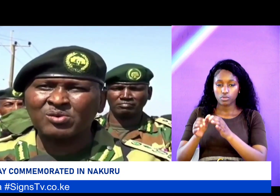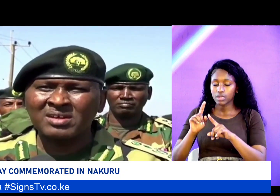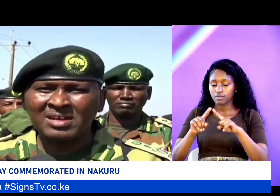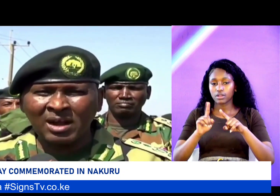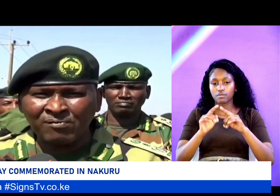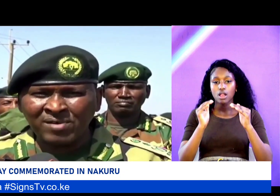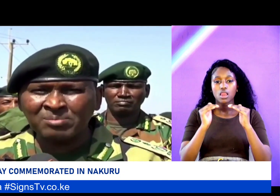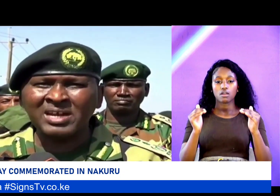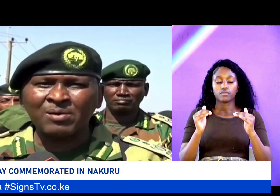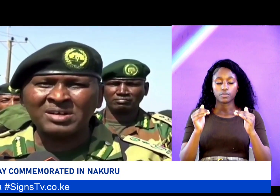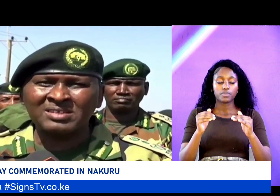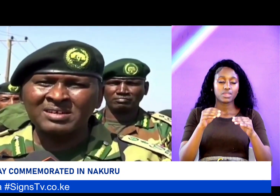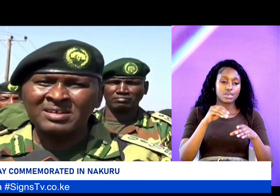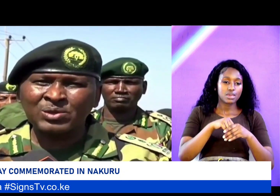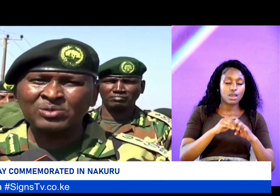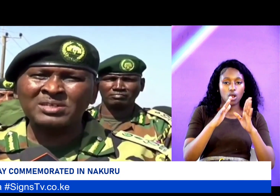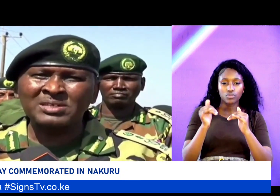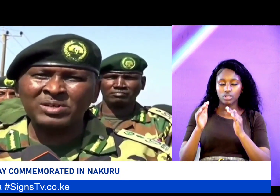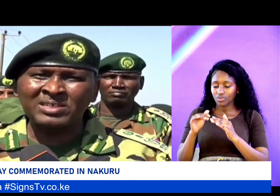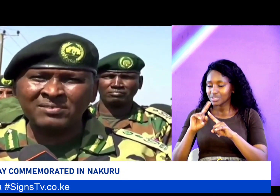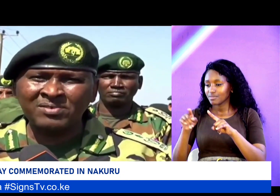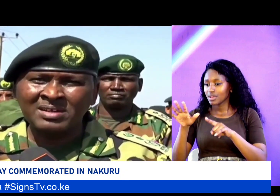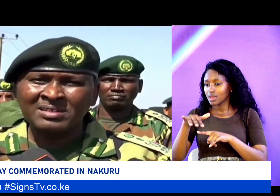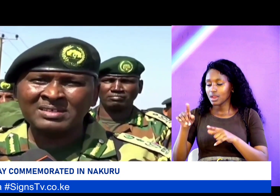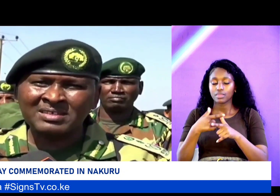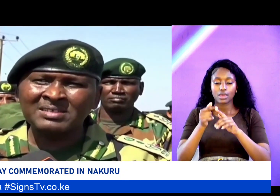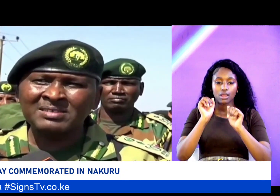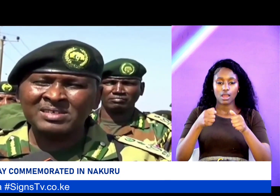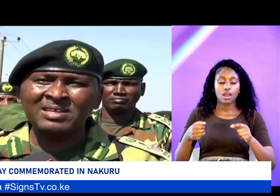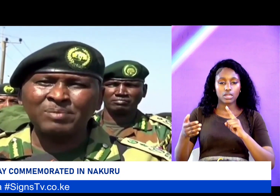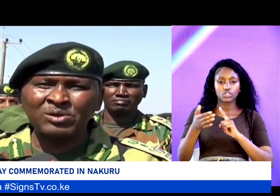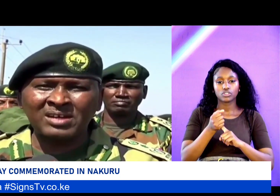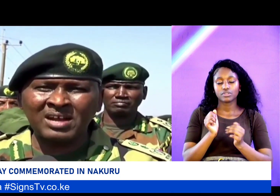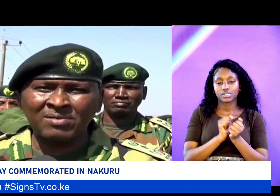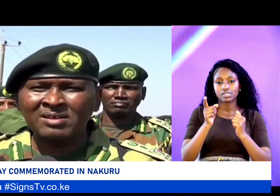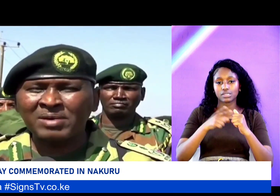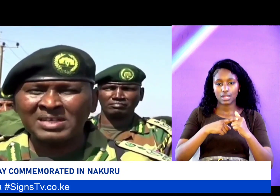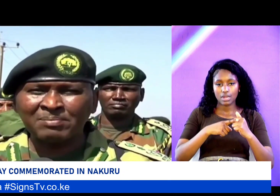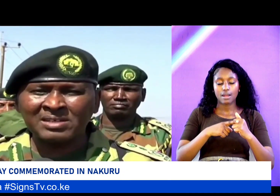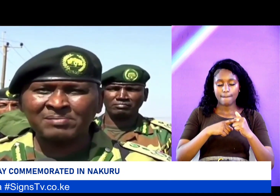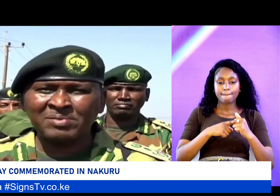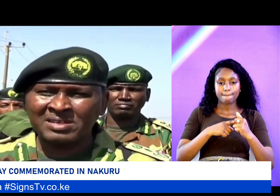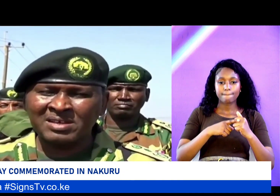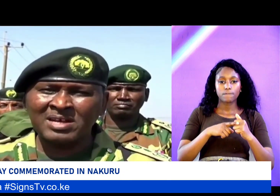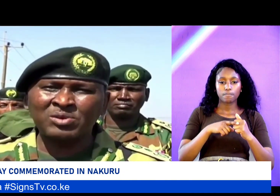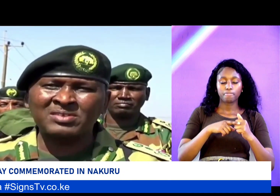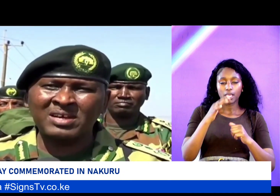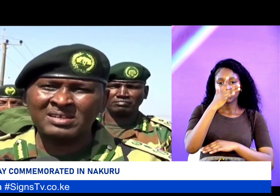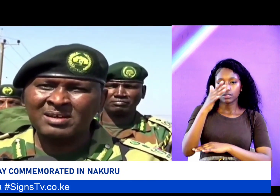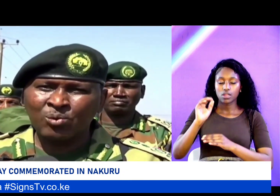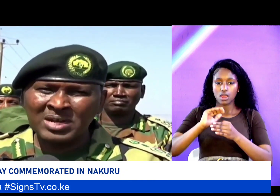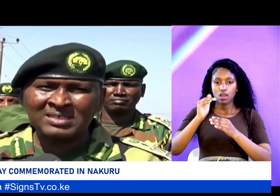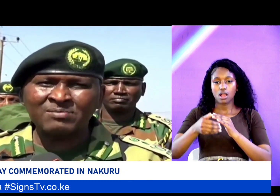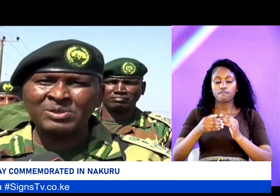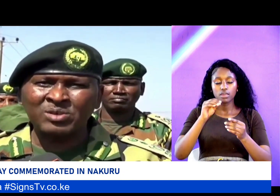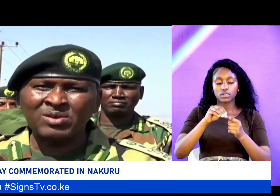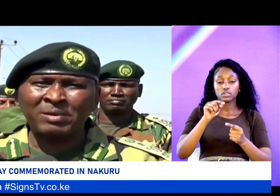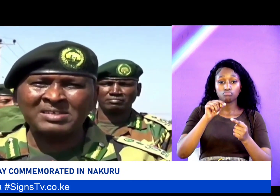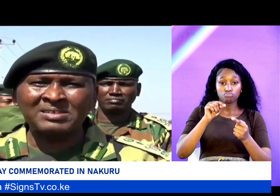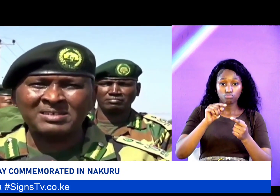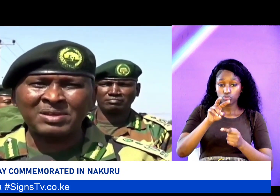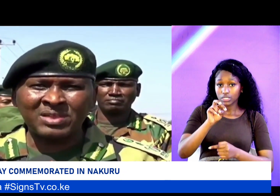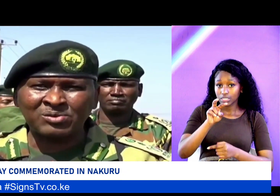our household, in our farms, in our estates, so that we achieve the 16 billion tree cover by the year 2030.